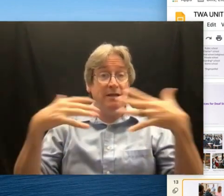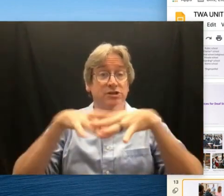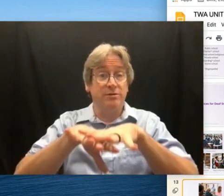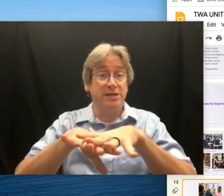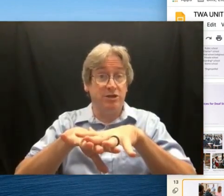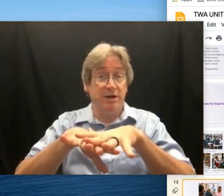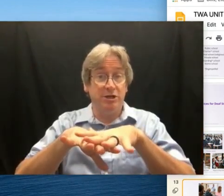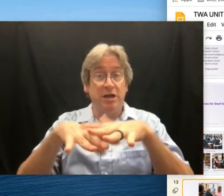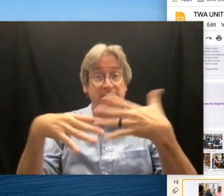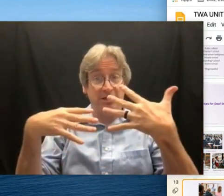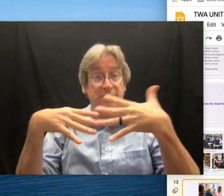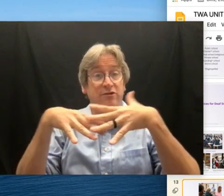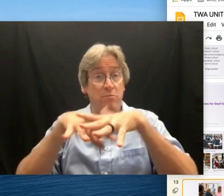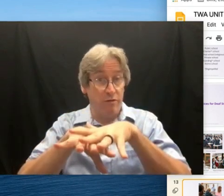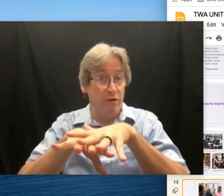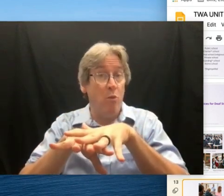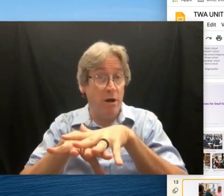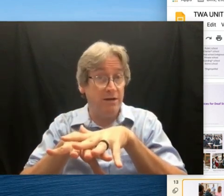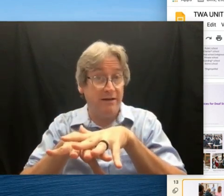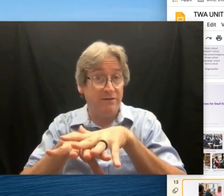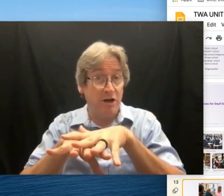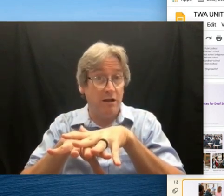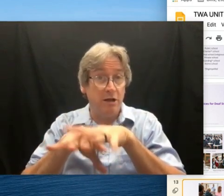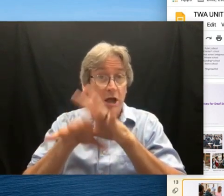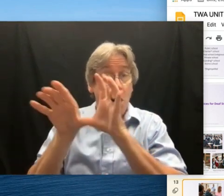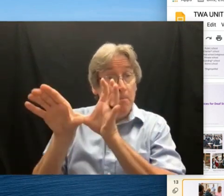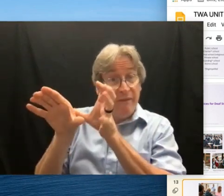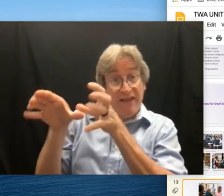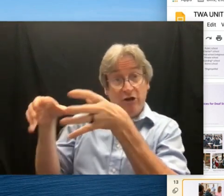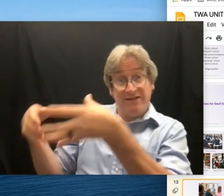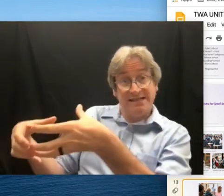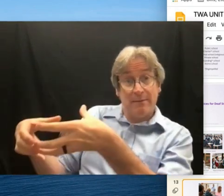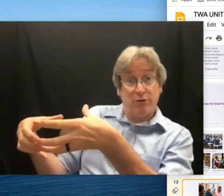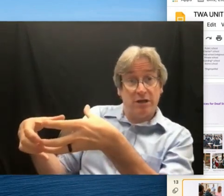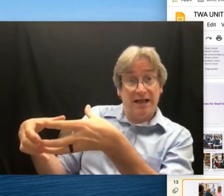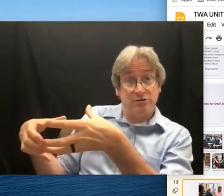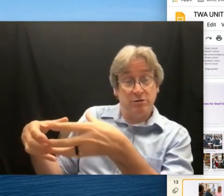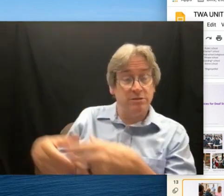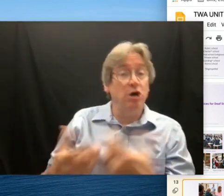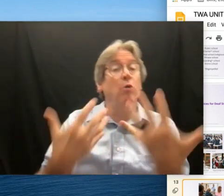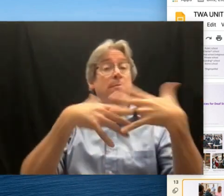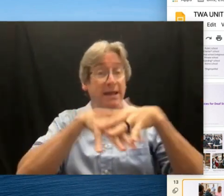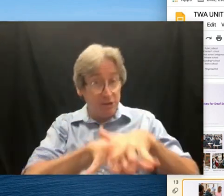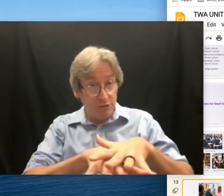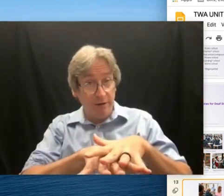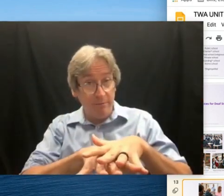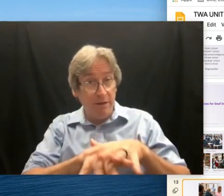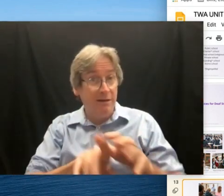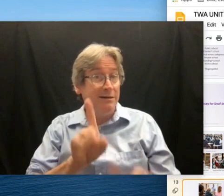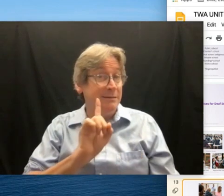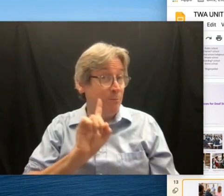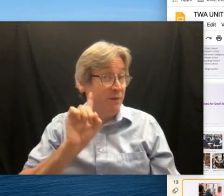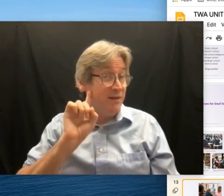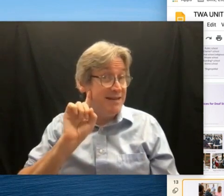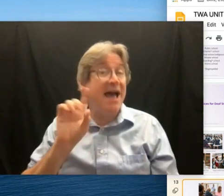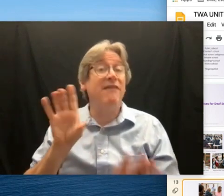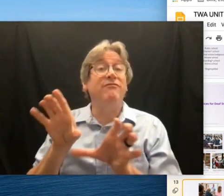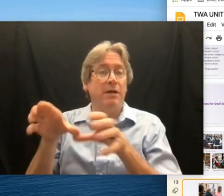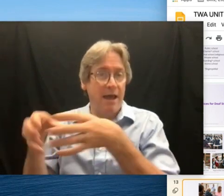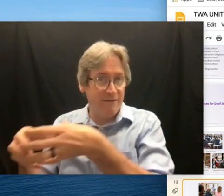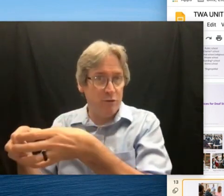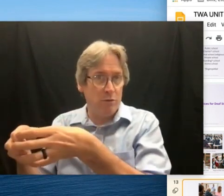a mainstream situation, especially if there are more than one deaf child, but they could have a separate classroom. So mainstream, but